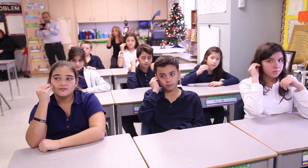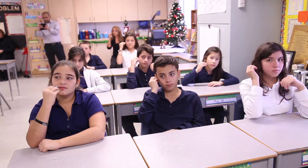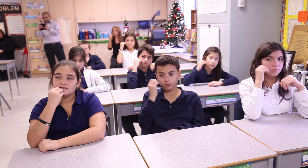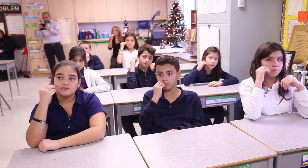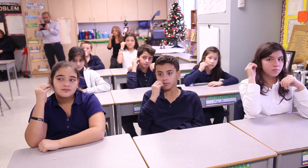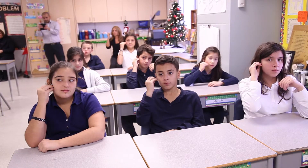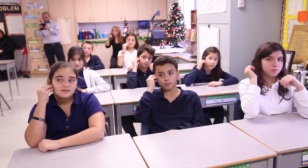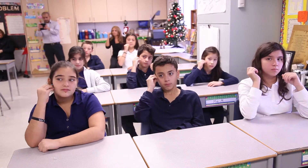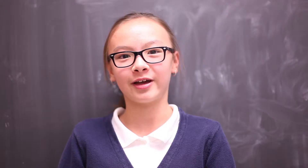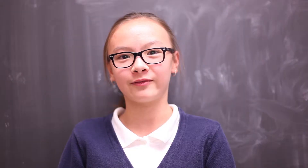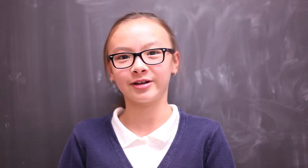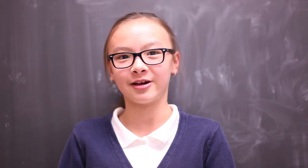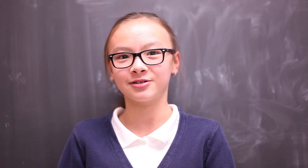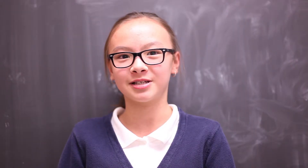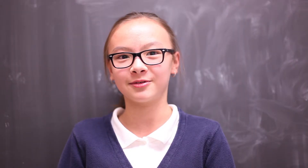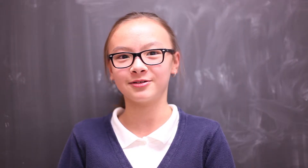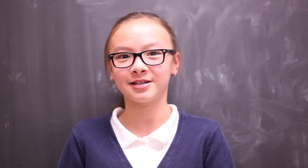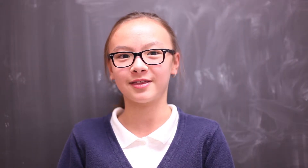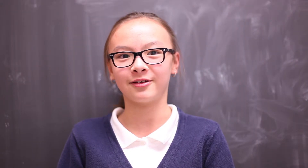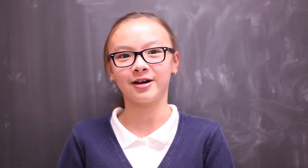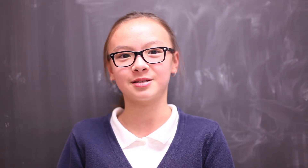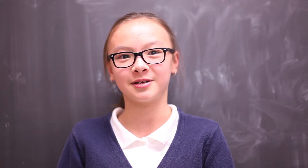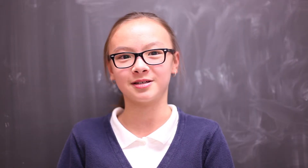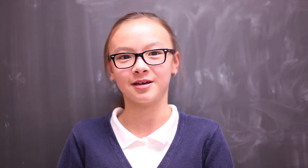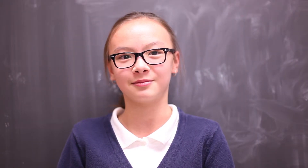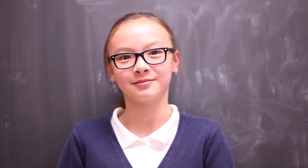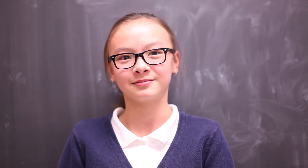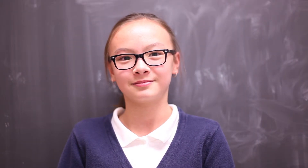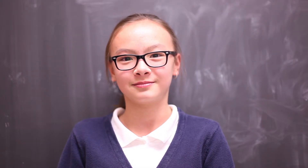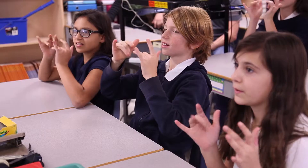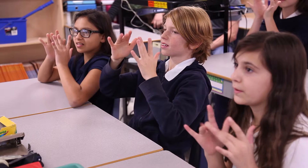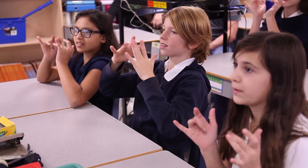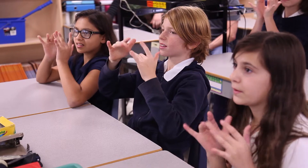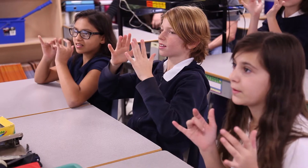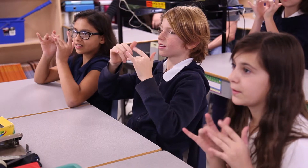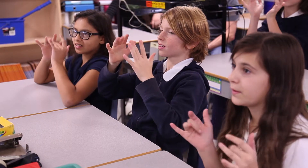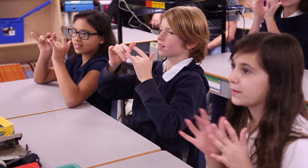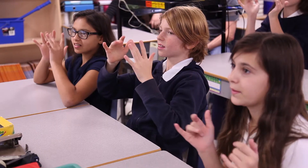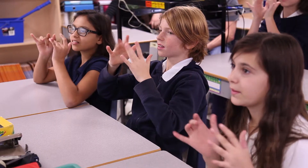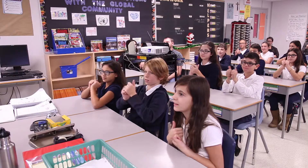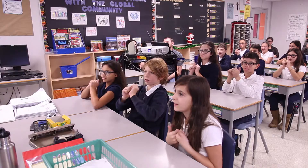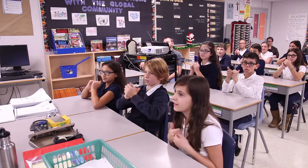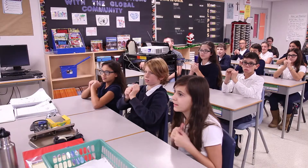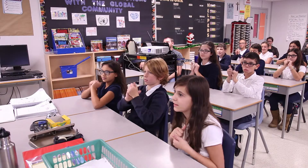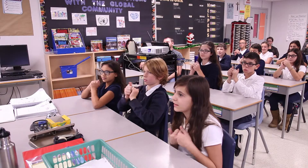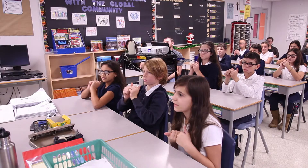everybody else. Now, if I ever encounter someone who's deaf, I know how to speak to them. Lots of people can hear and see and